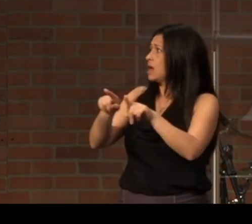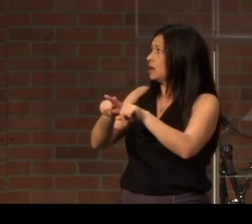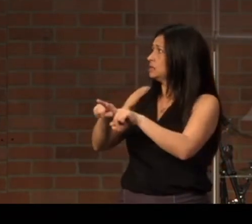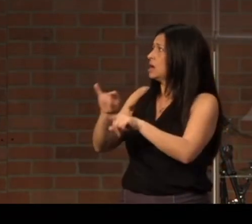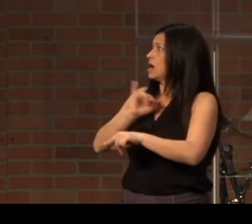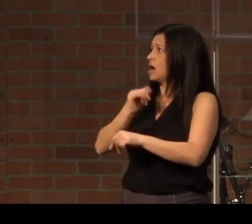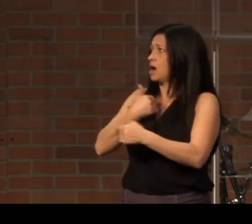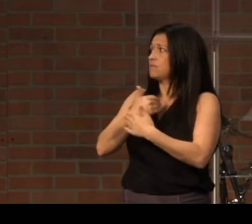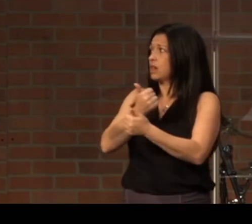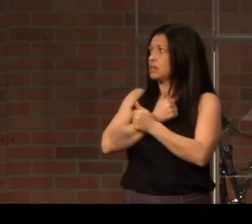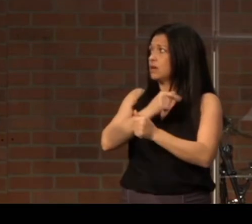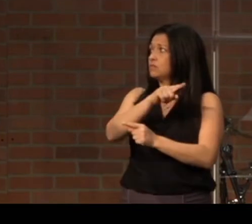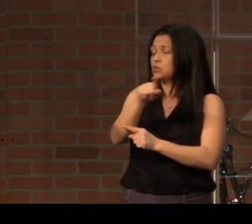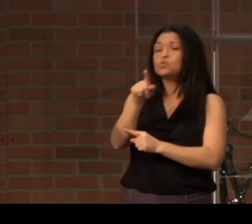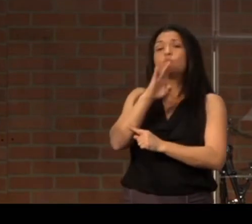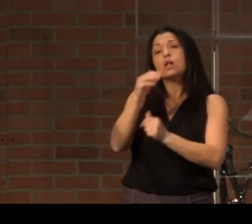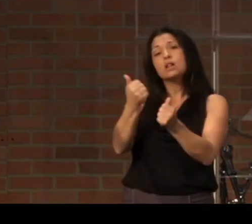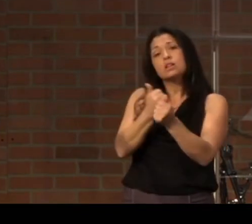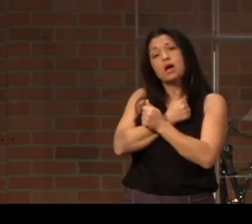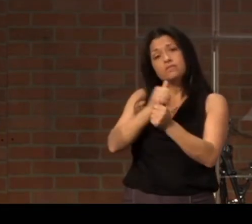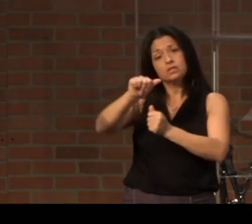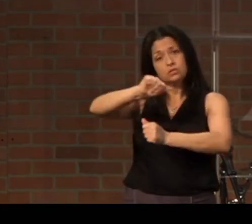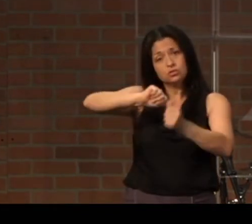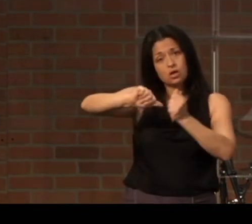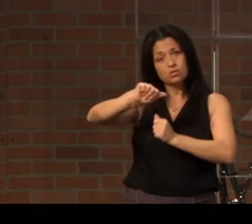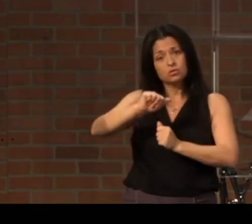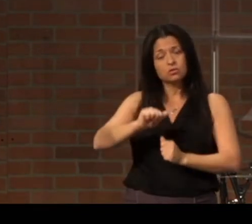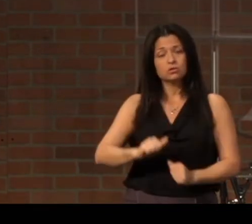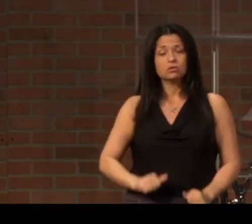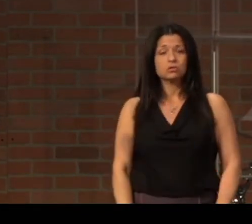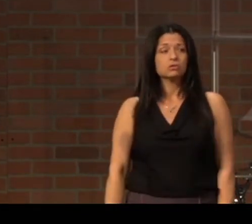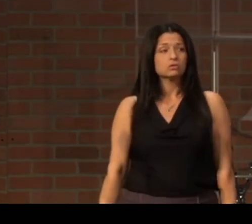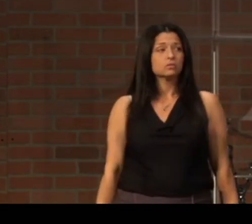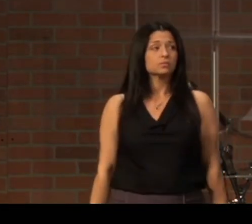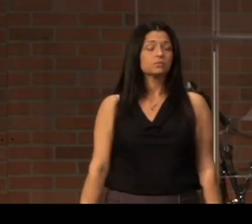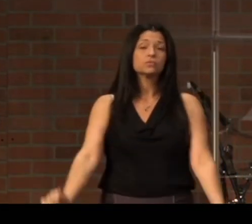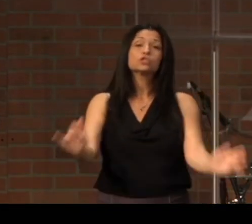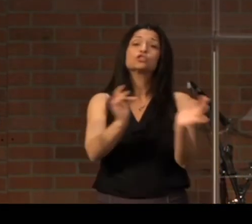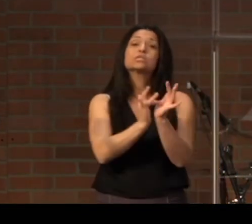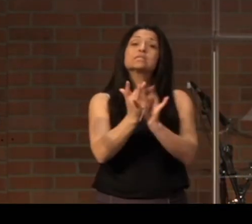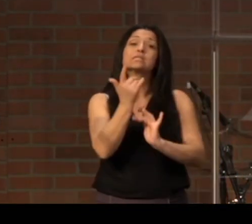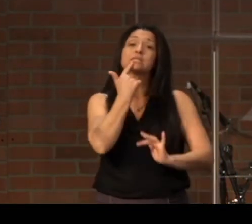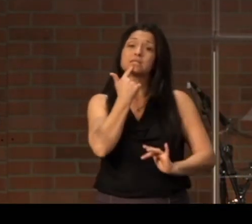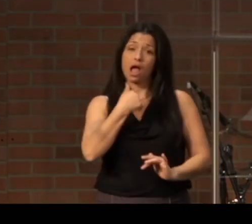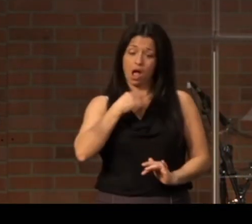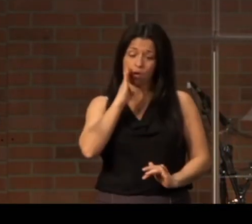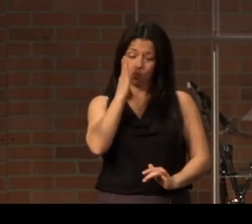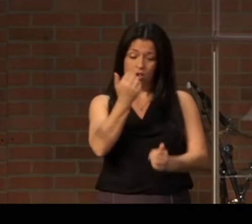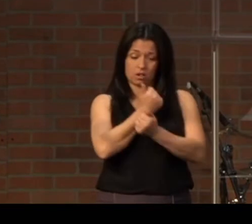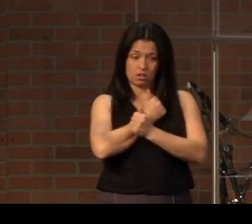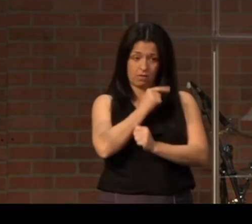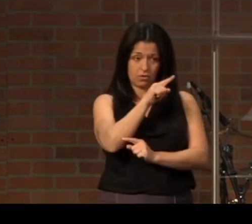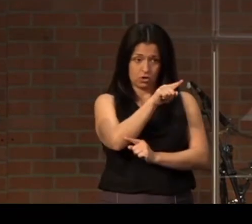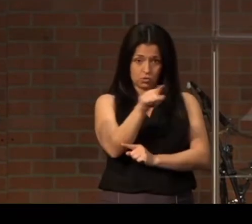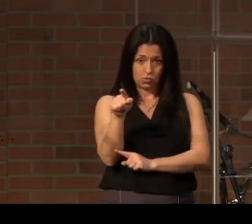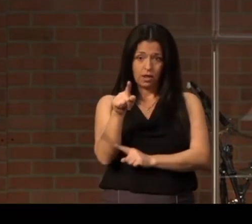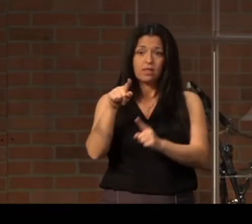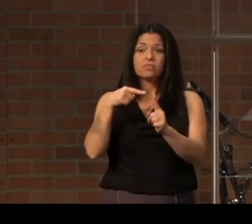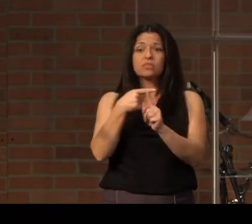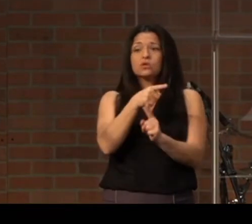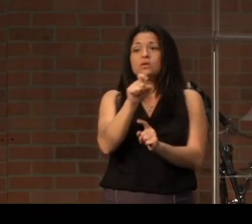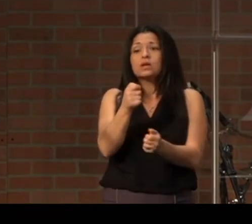also love one another. Jesus says, I'll love you so you can love one another. Now notice the word one